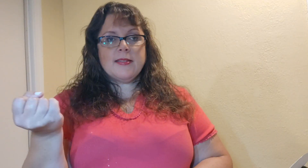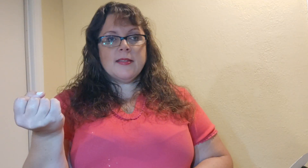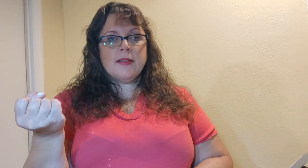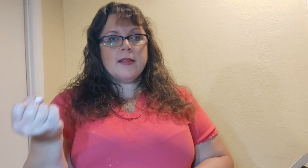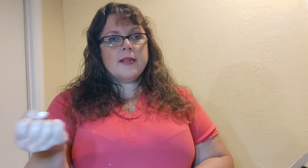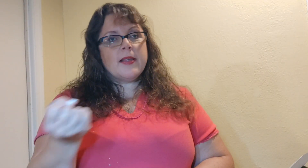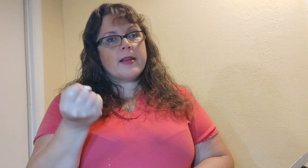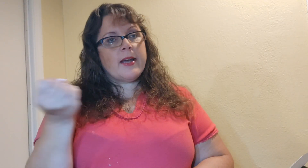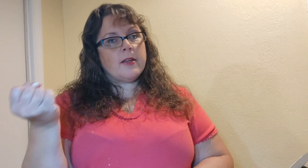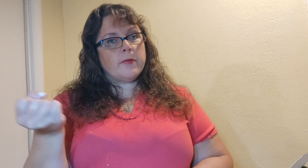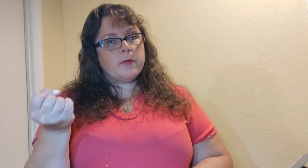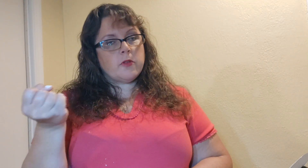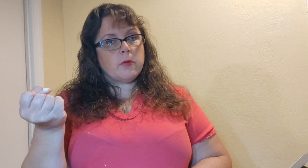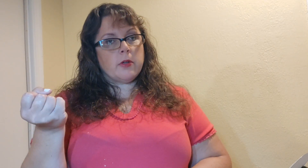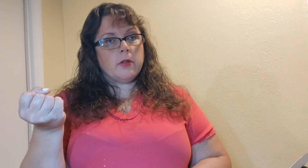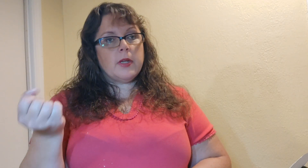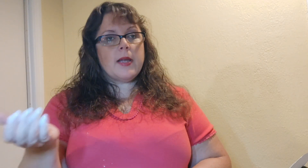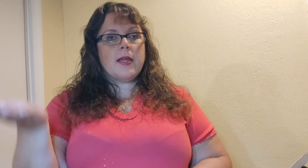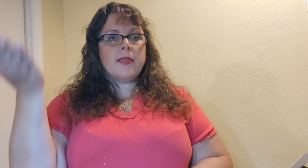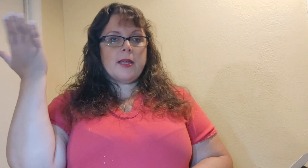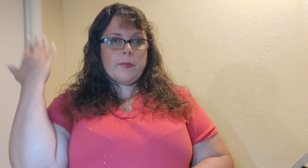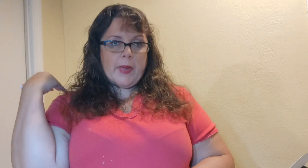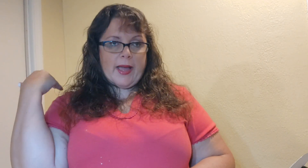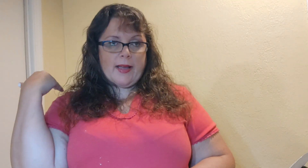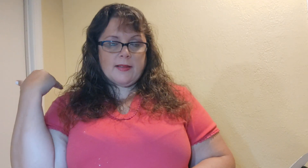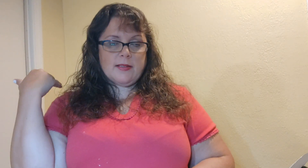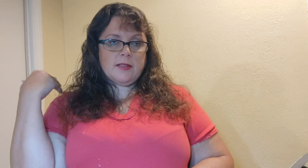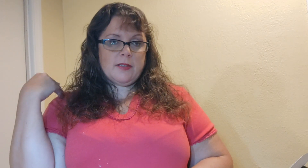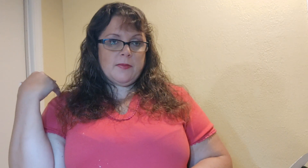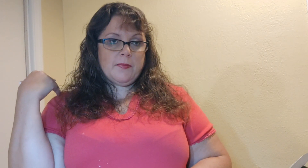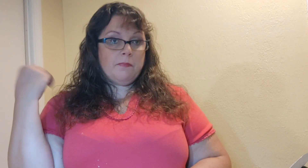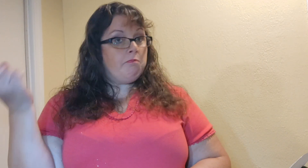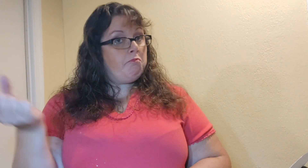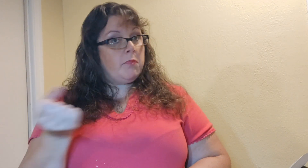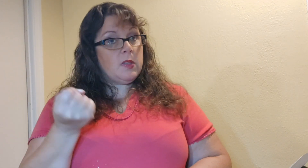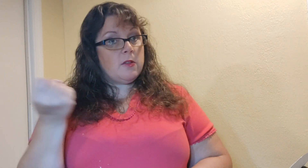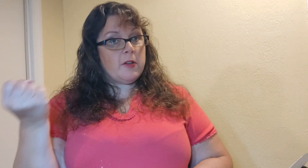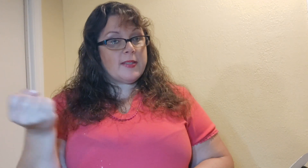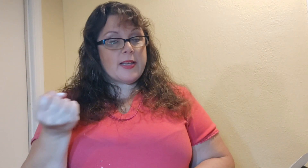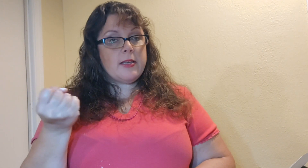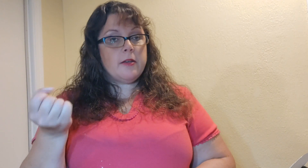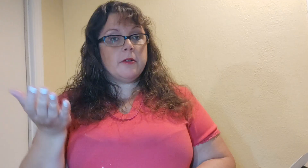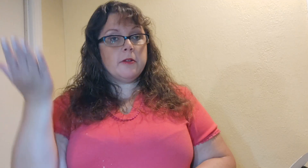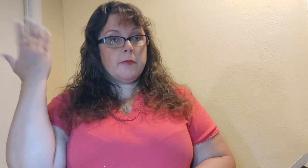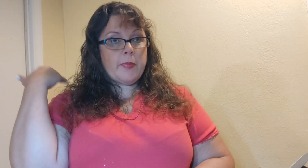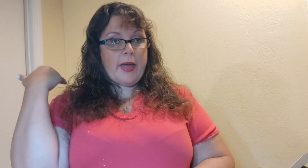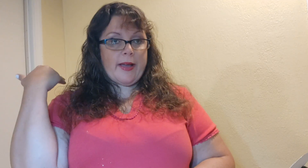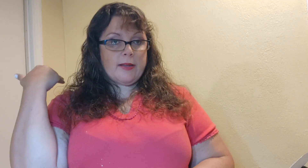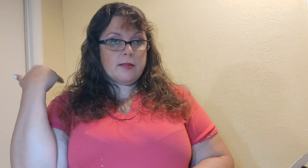S, kind of swirled, and then past. So it's like year